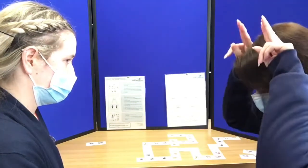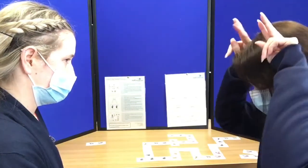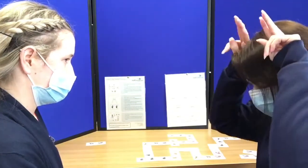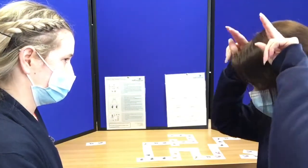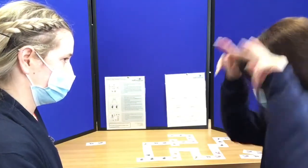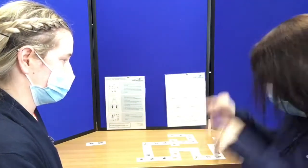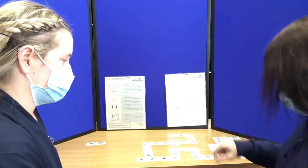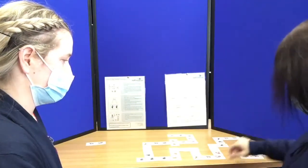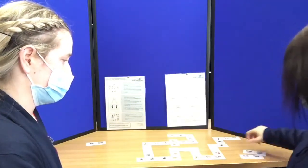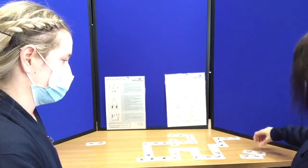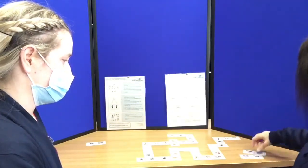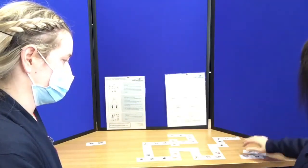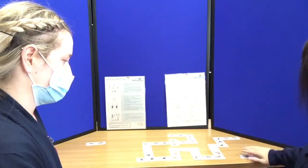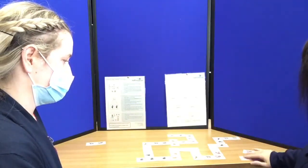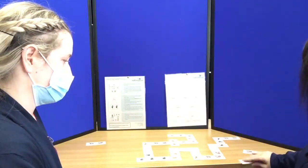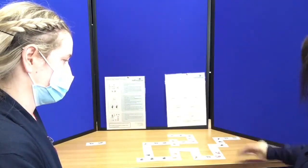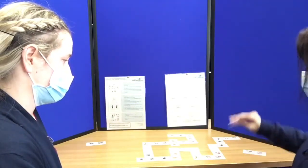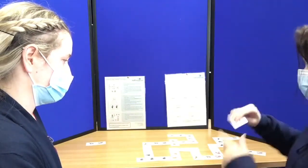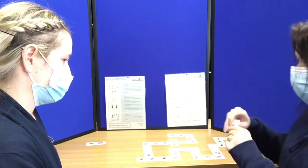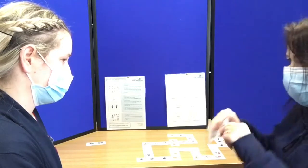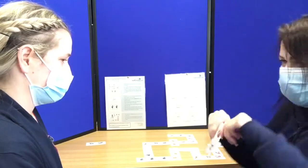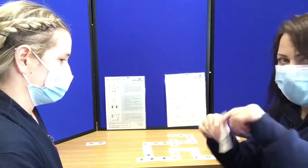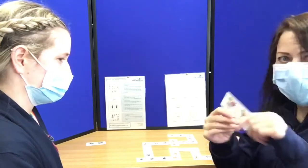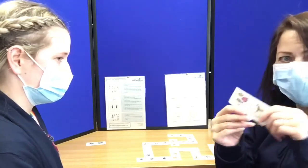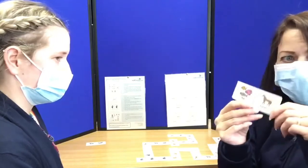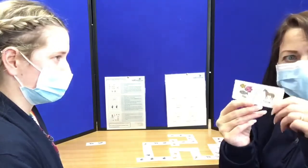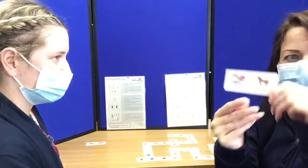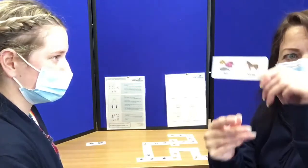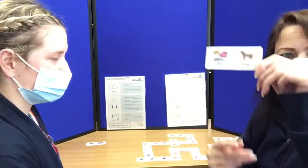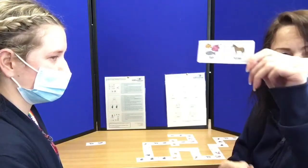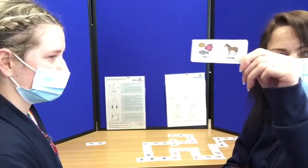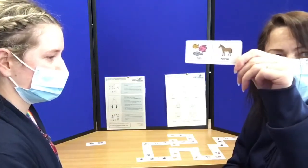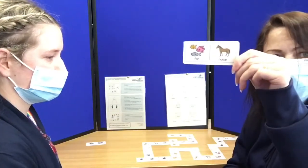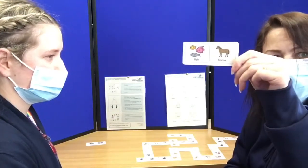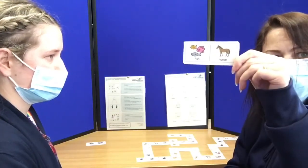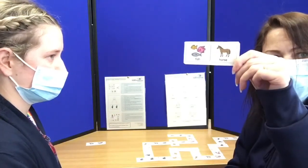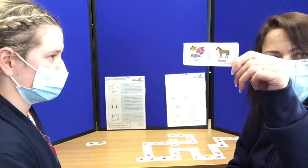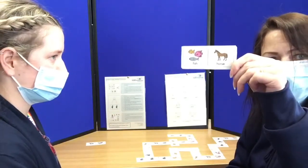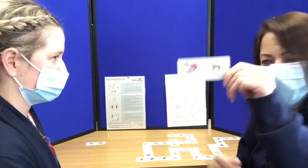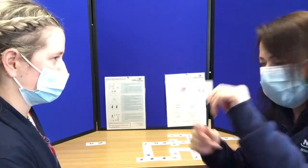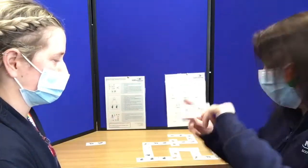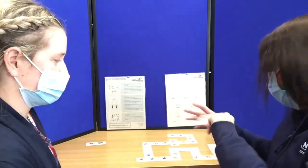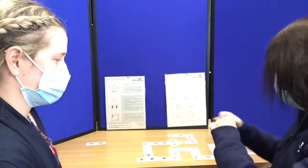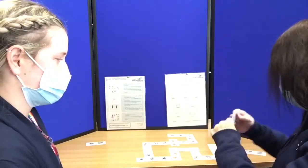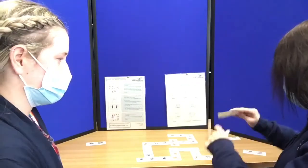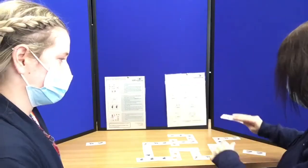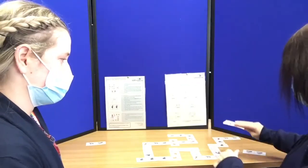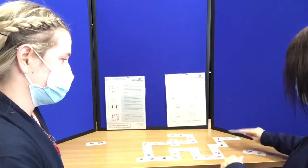either, but I do have a horse. There we go, a horse with some